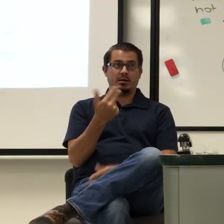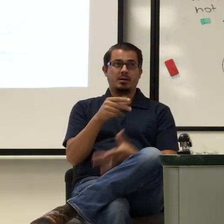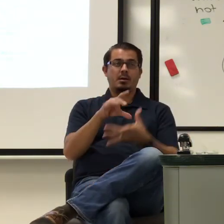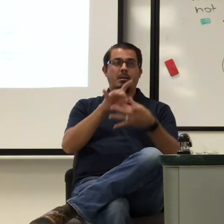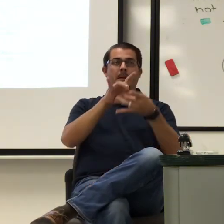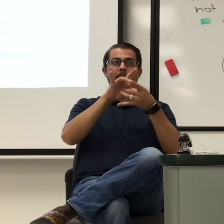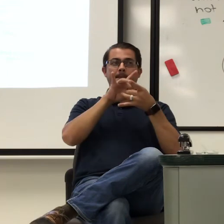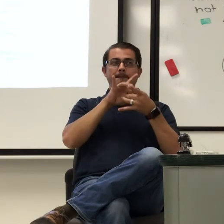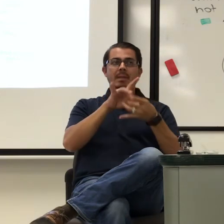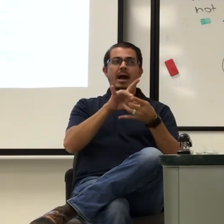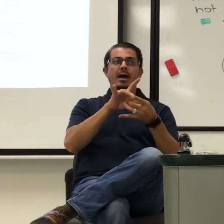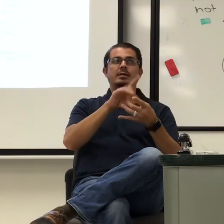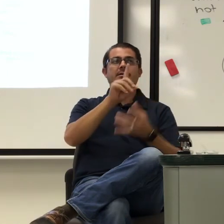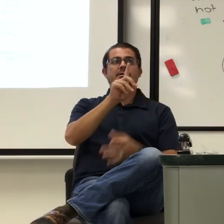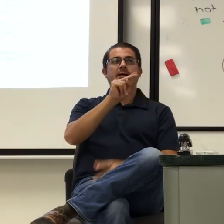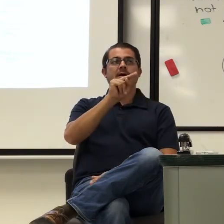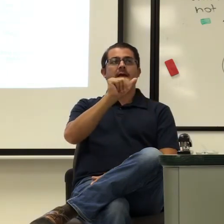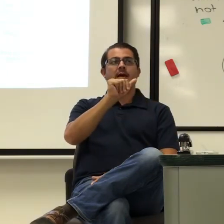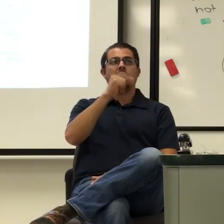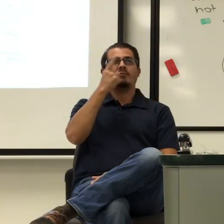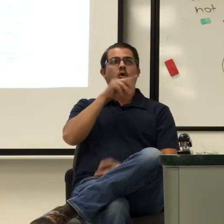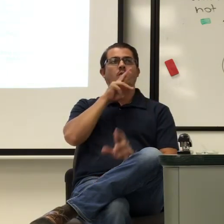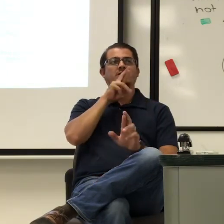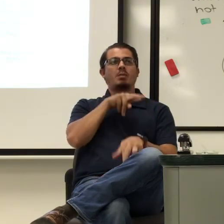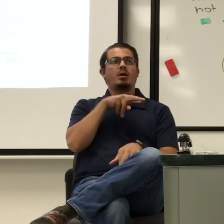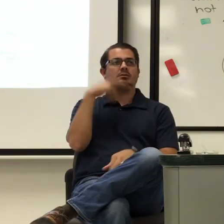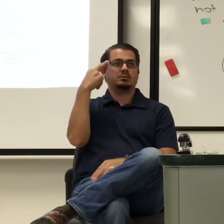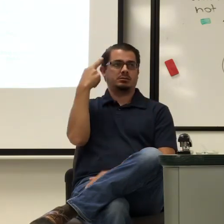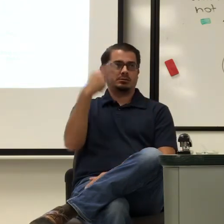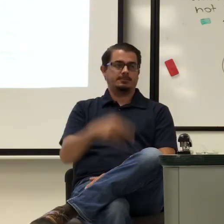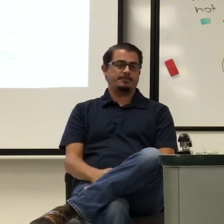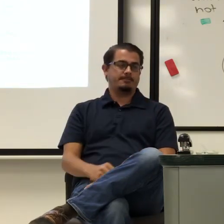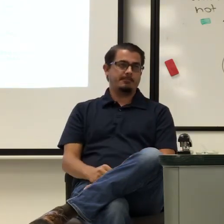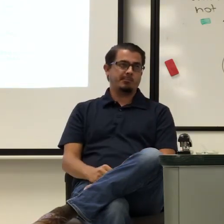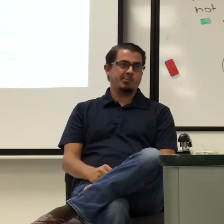bind DNA, response elements.